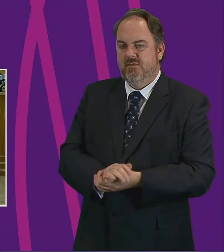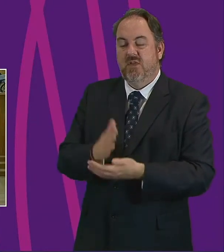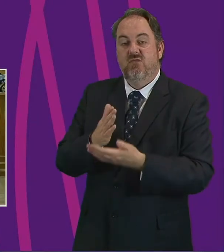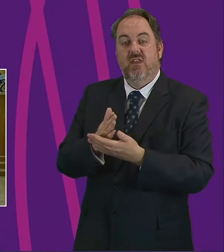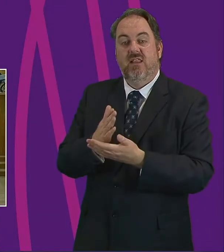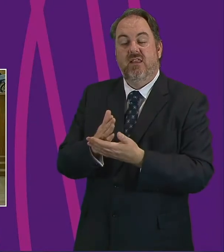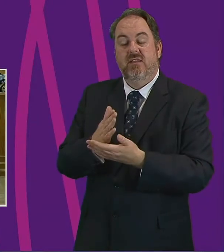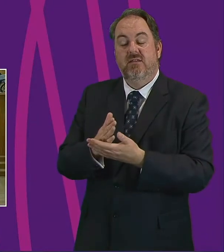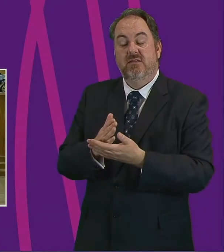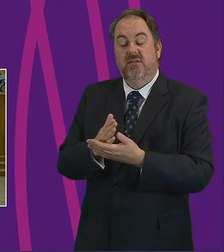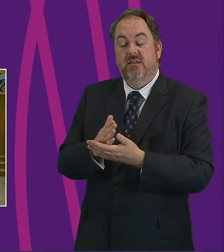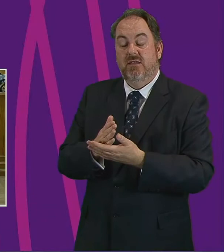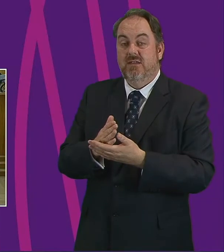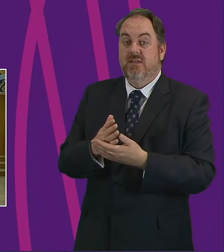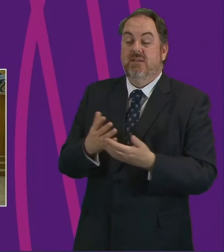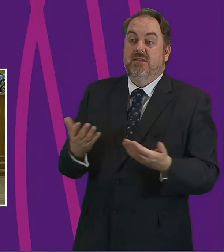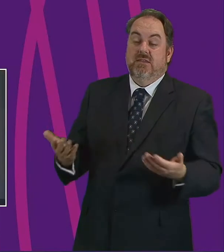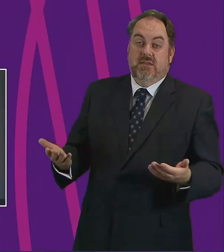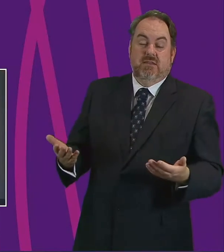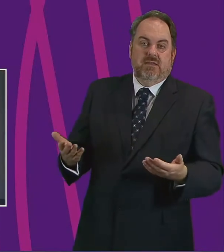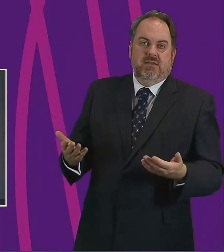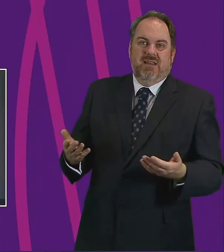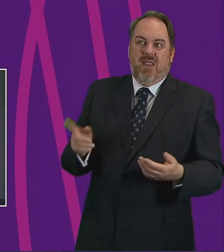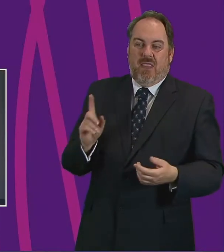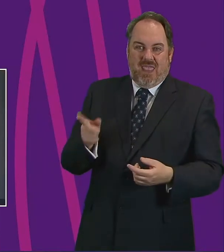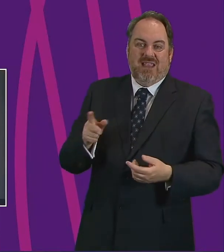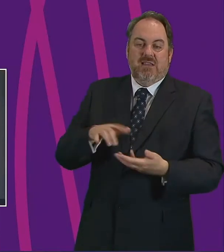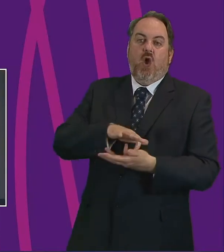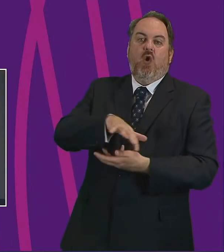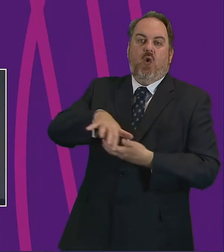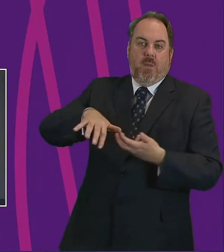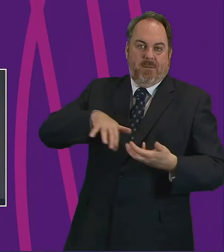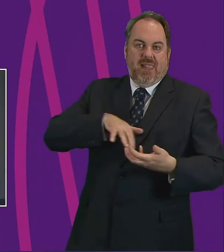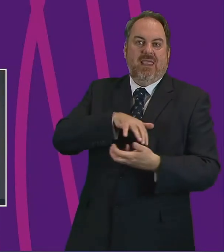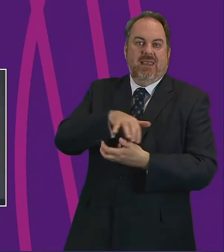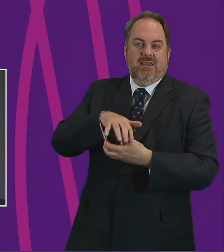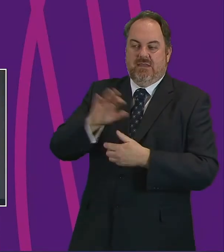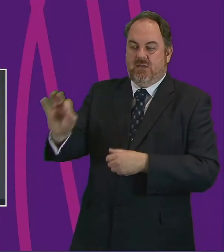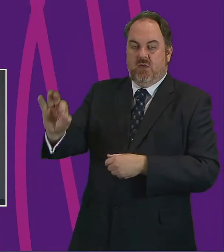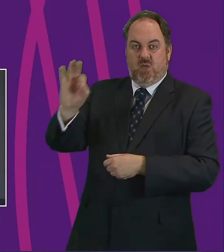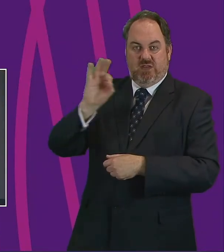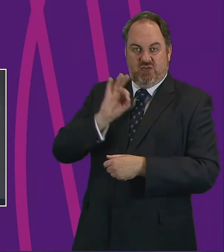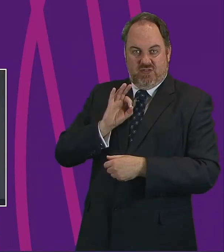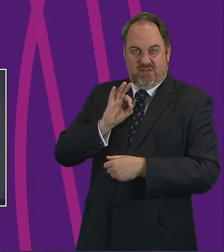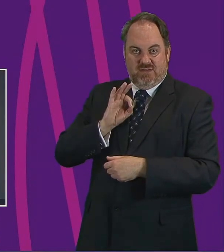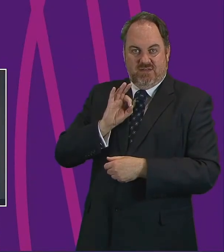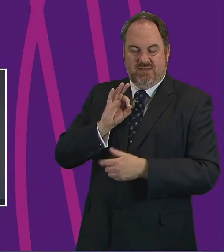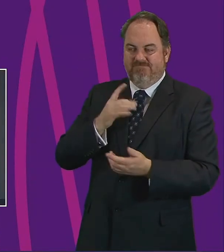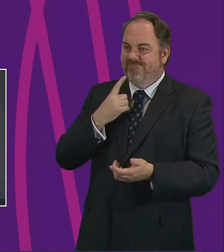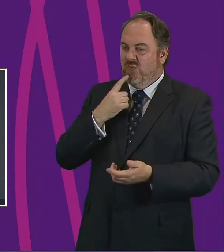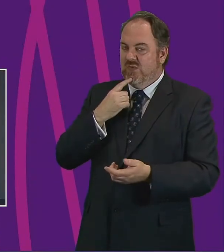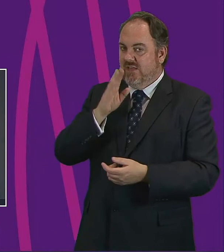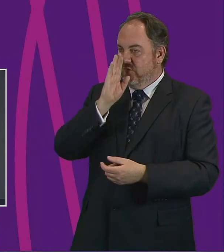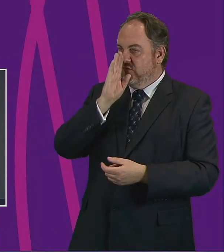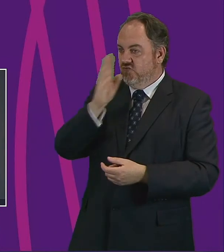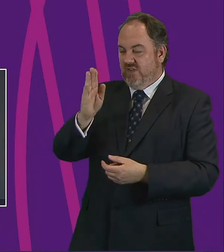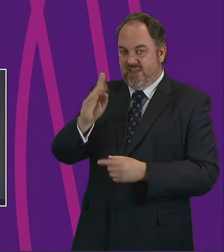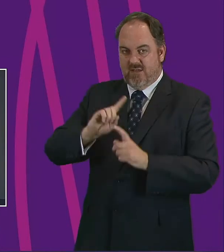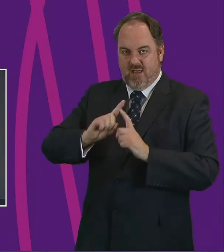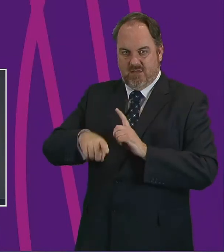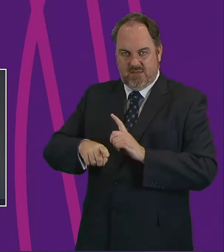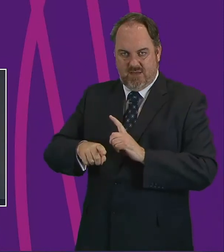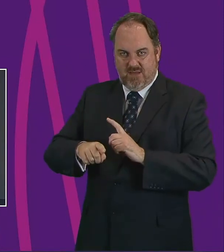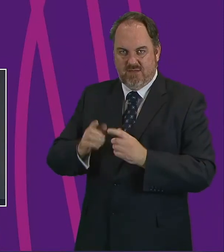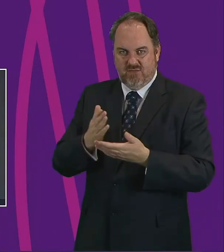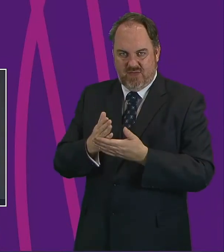There are a number of very complex questions that Mr Smith raises, and it's impossible to